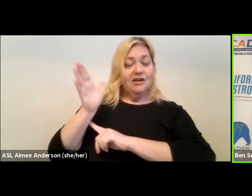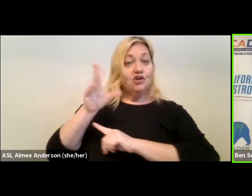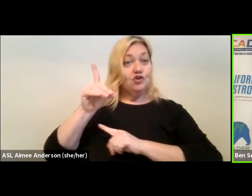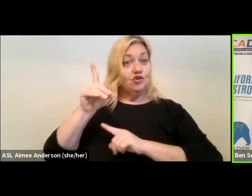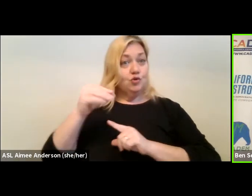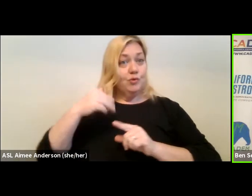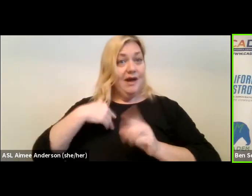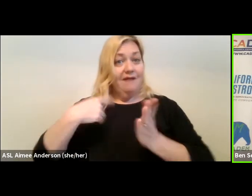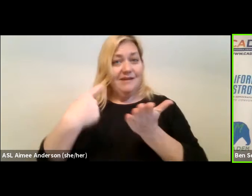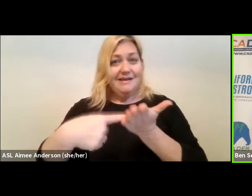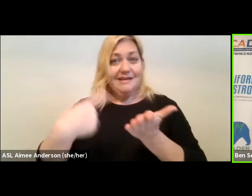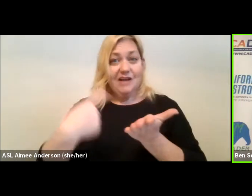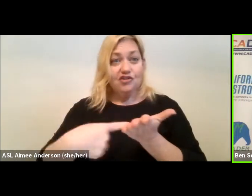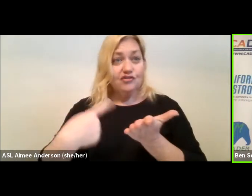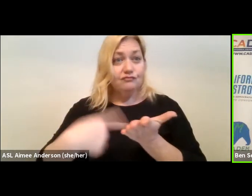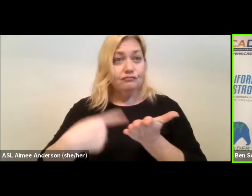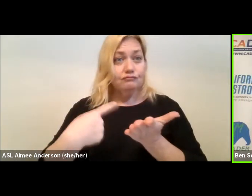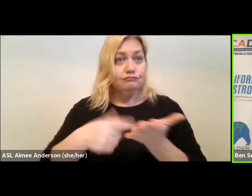any discussion?